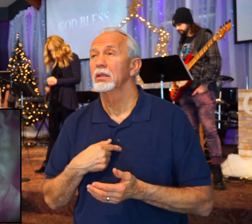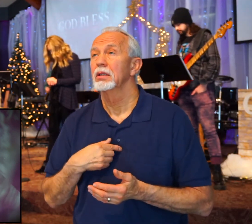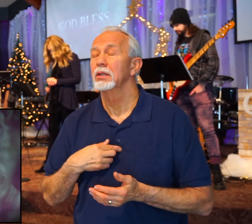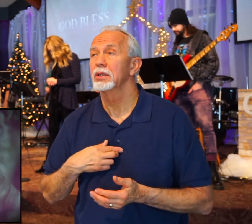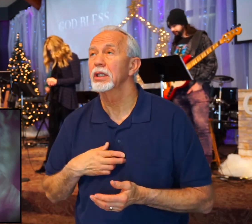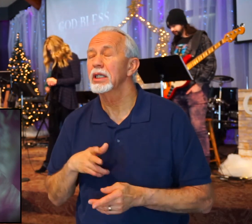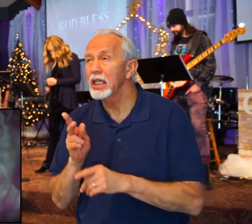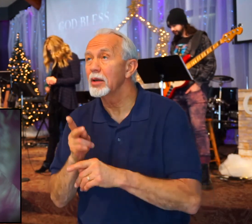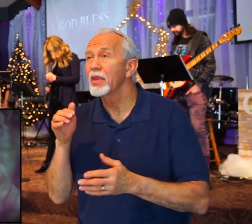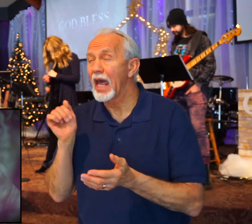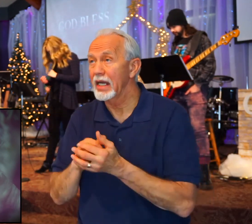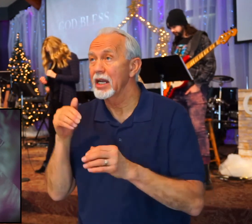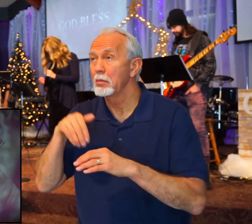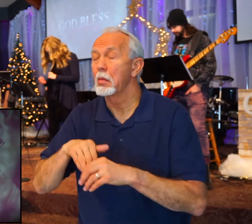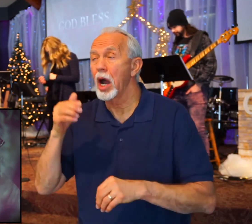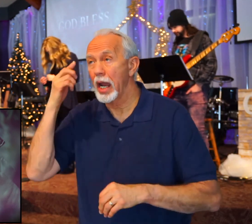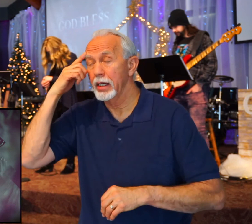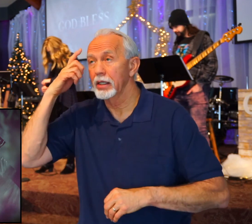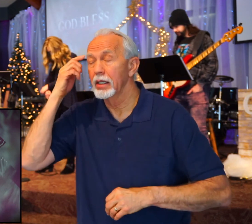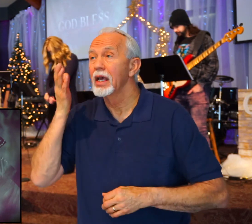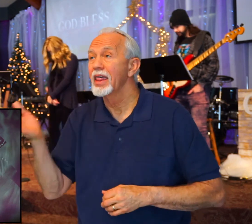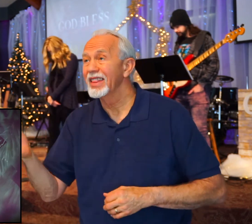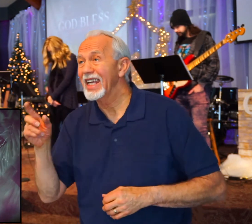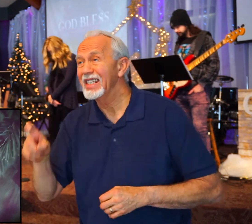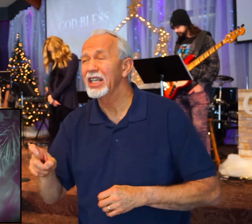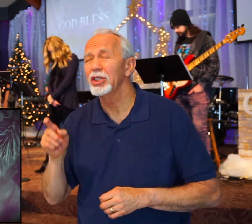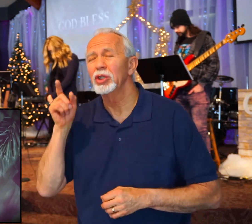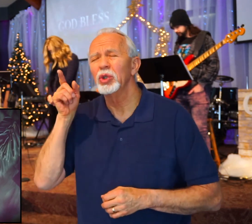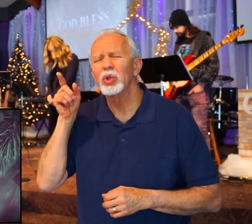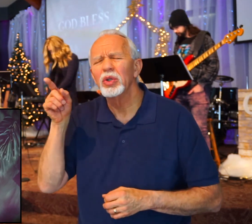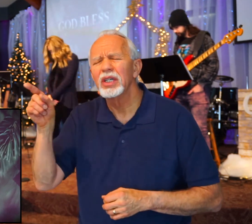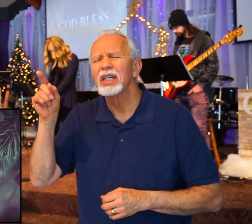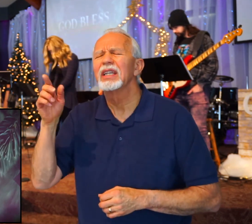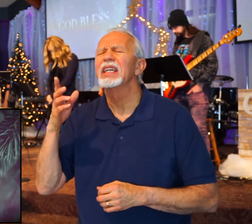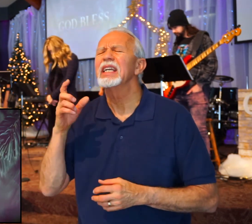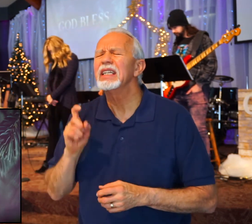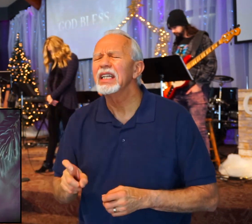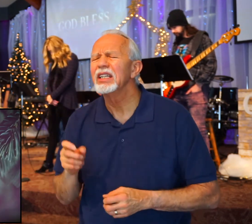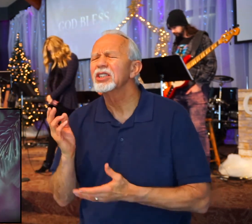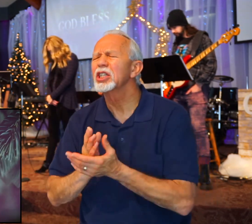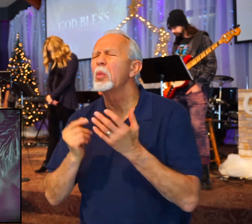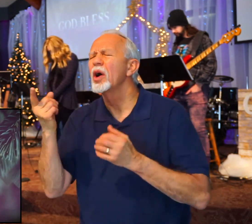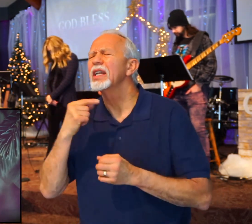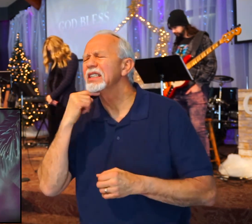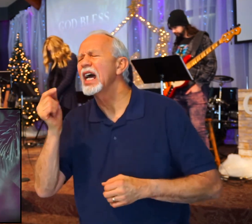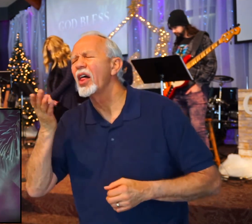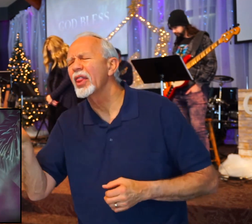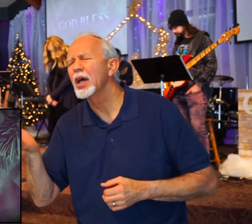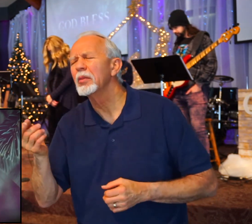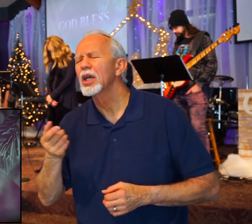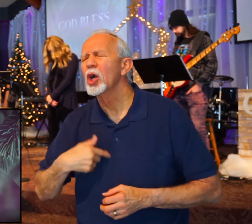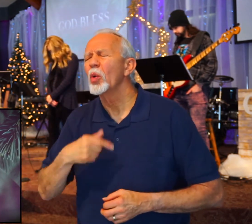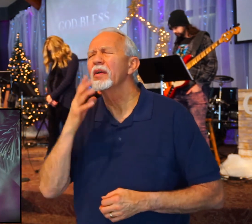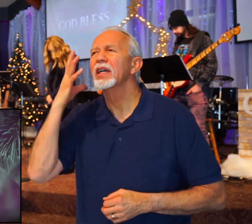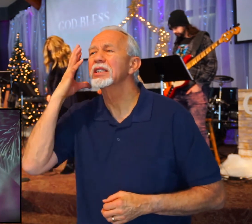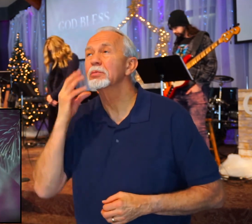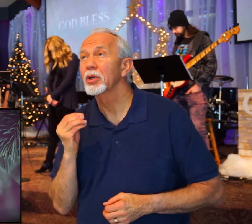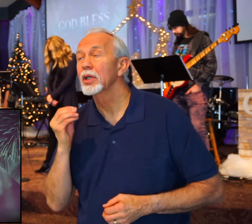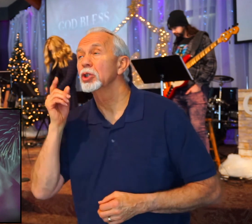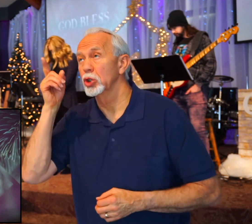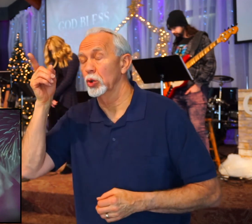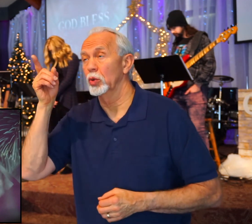just keep that in mind, God, that they need you, that they need someone to tell them. And we've experienced you